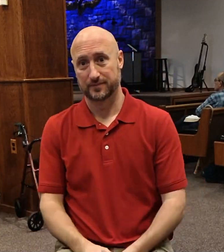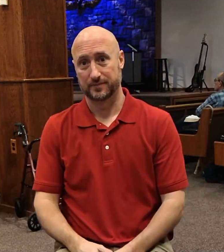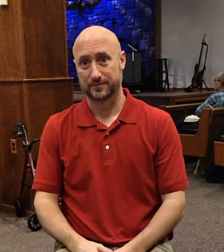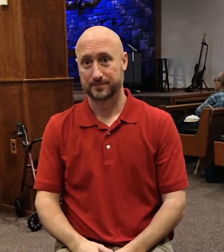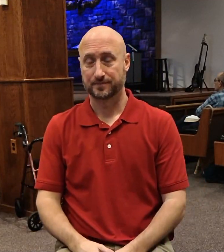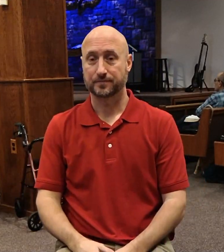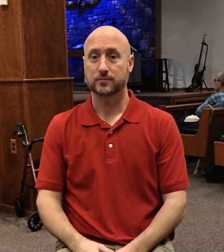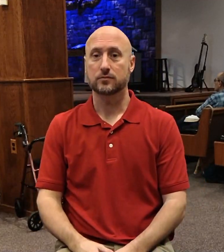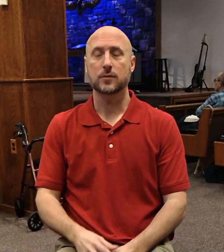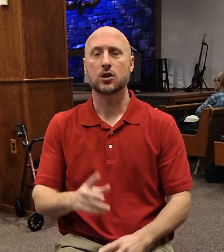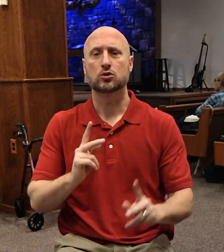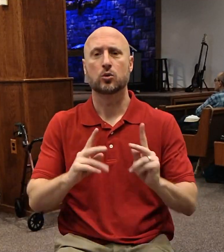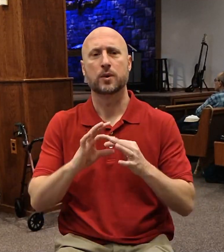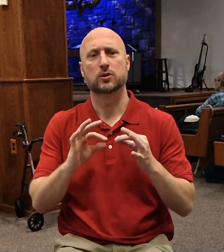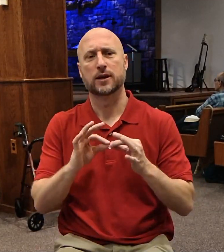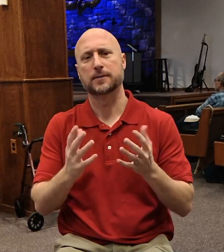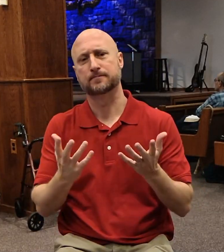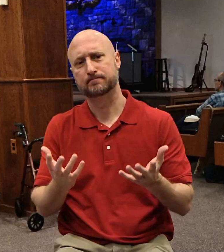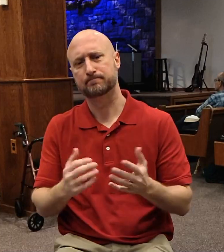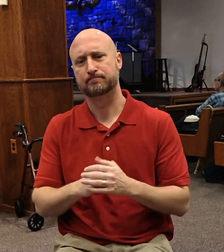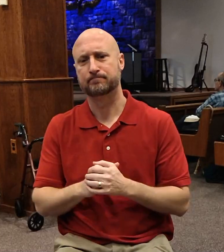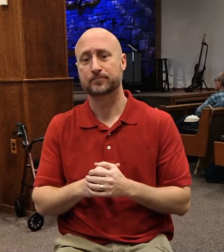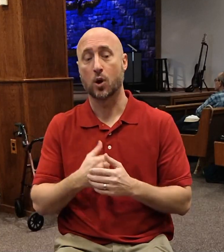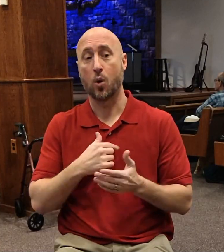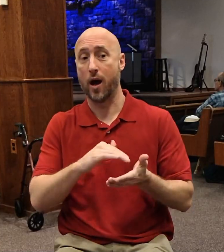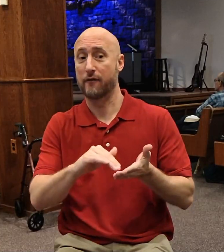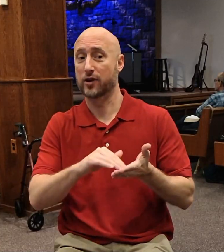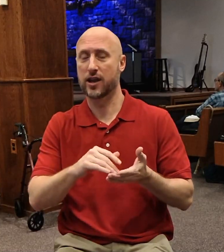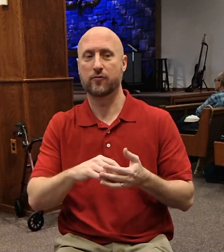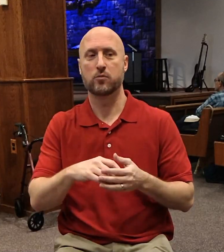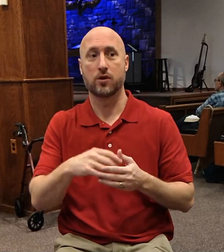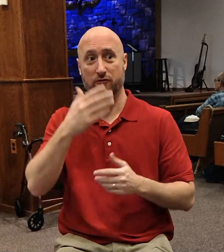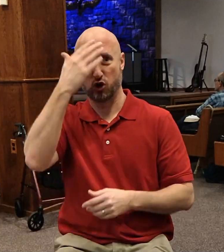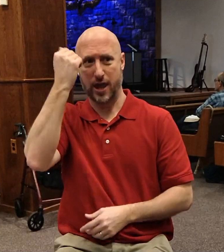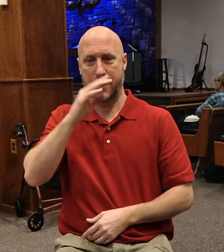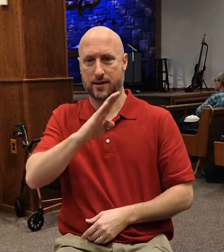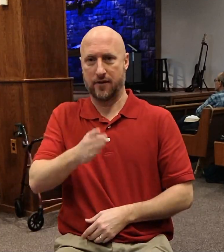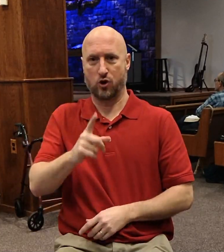And then people say, I'll forgive, but I can't forget.